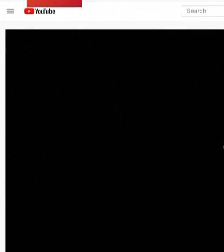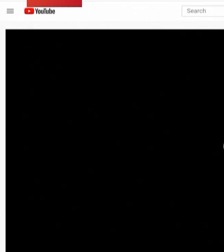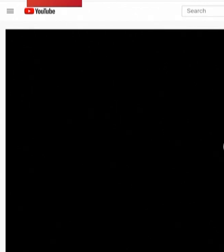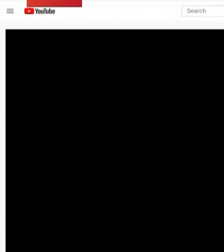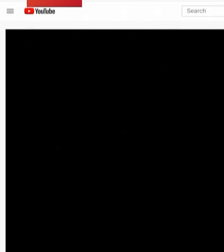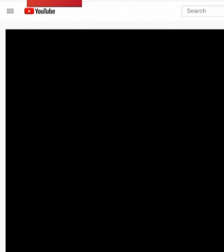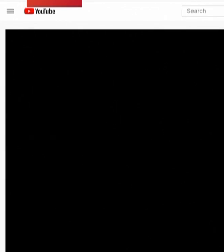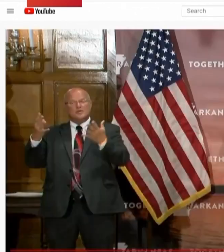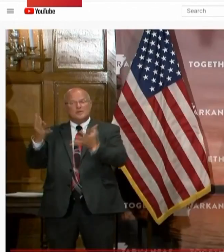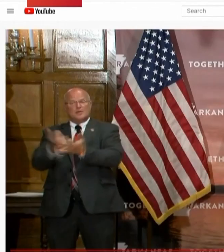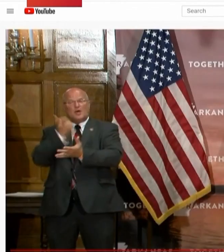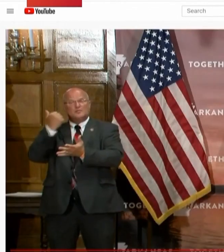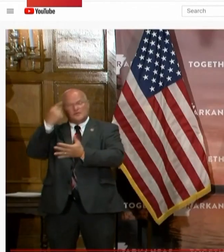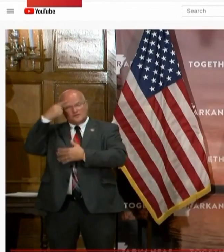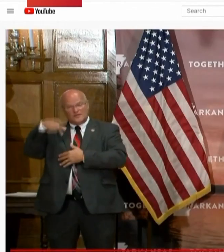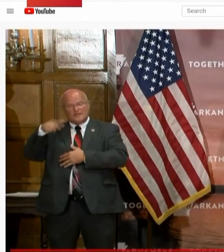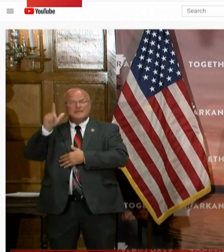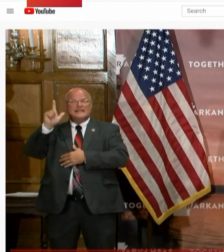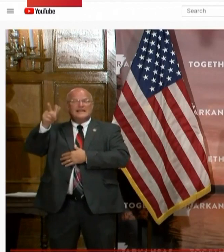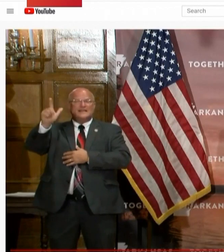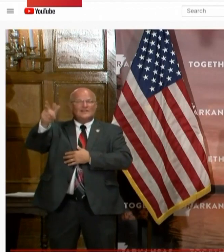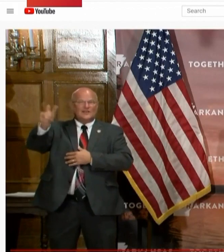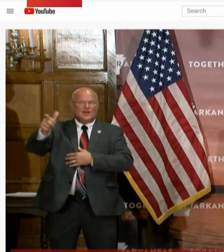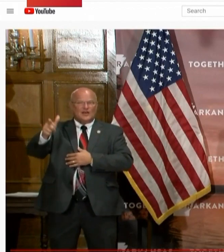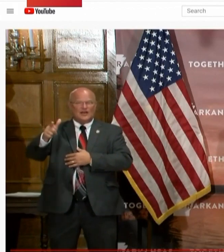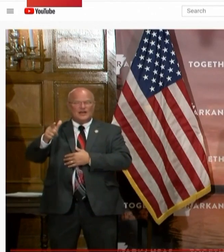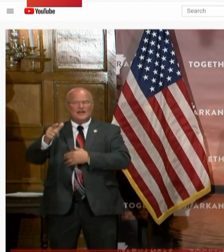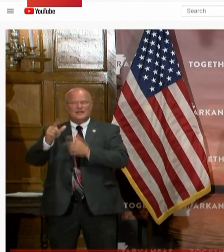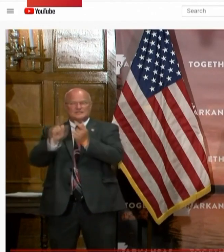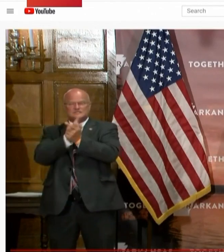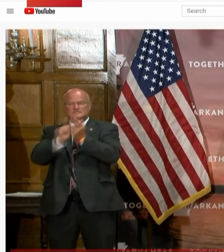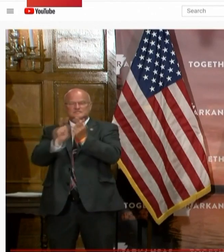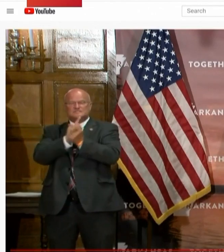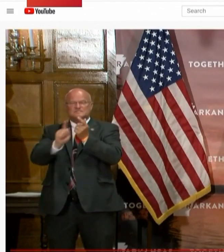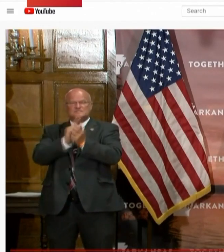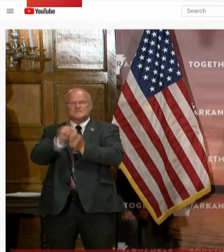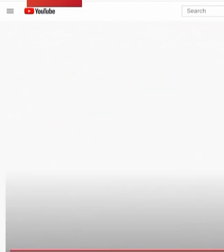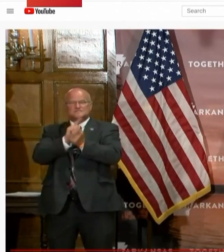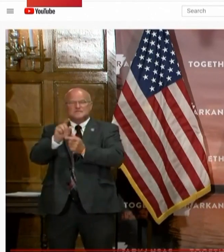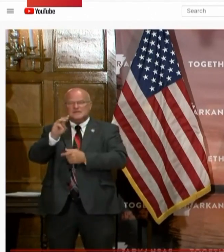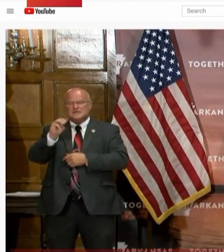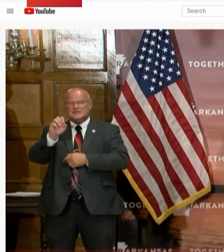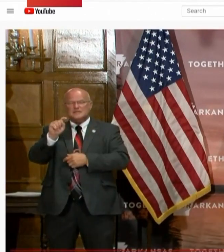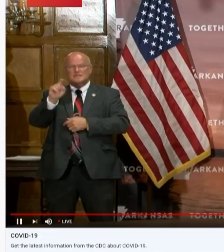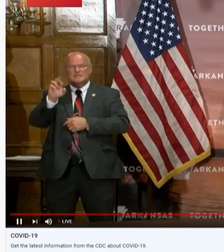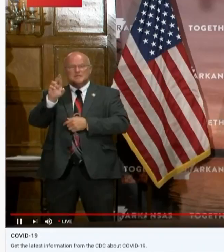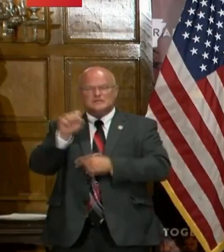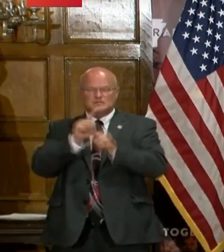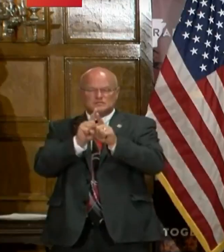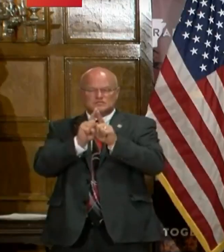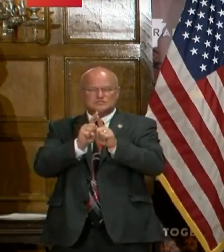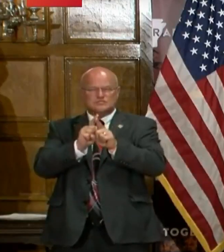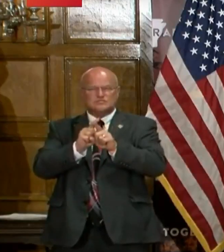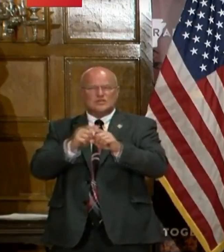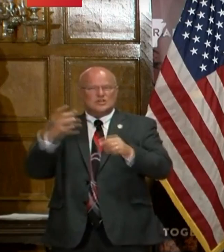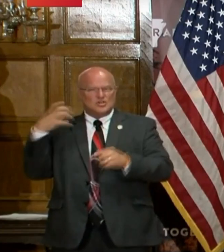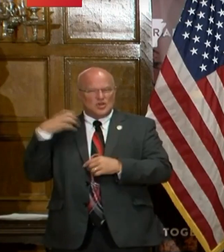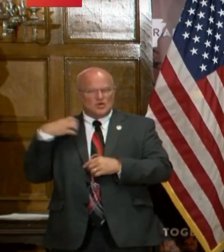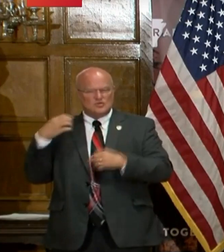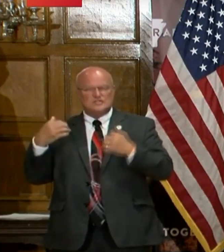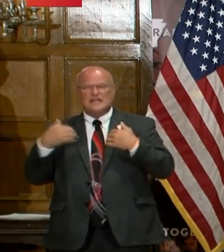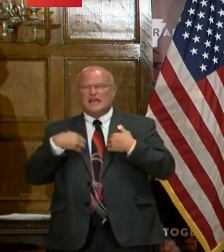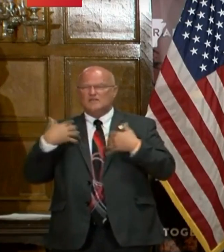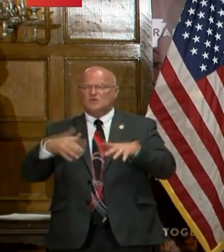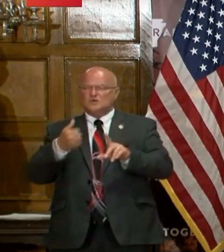for them later, rubbing shoulders with mentors such as coaches, and other activity leaders who can have